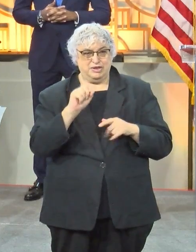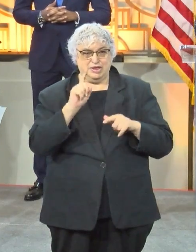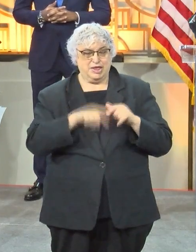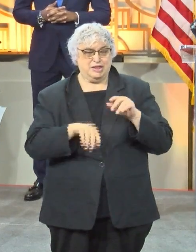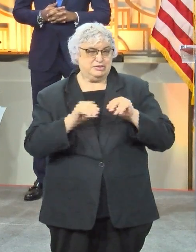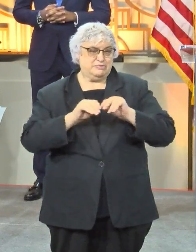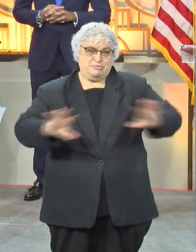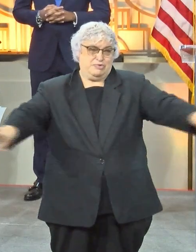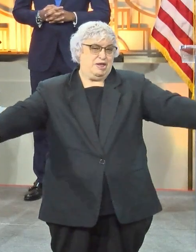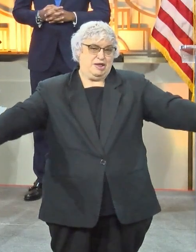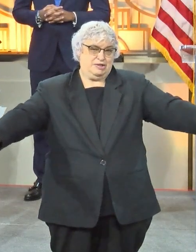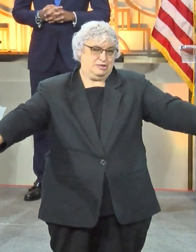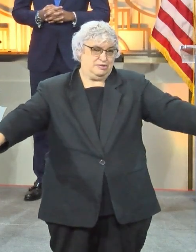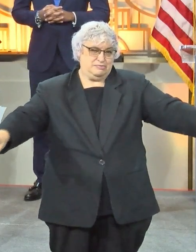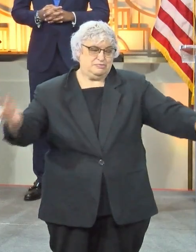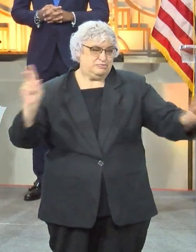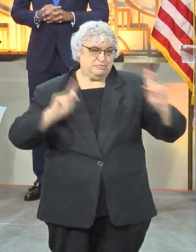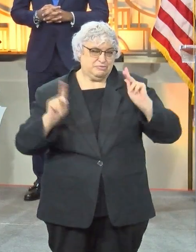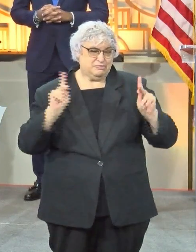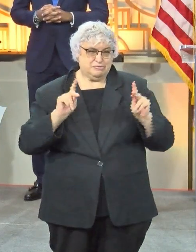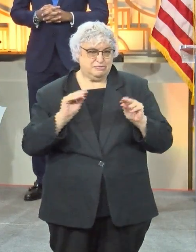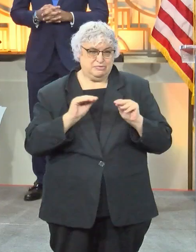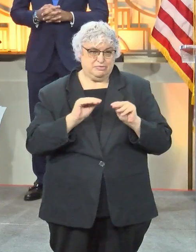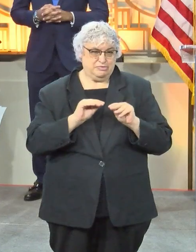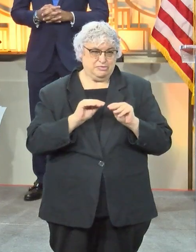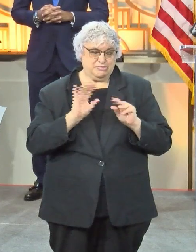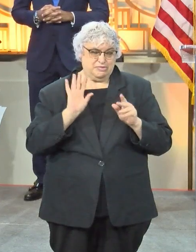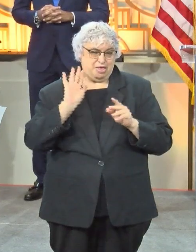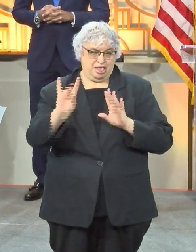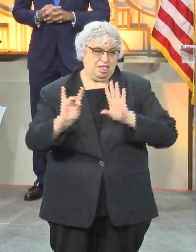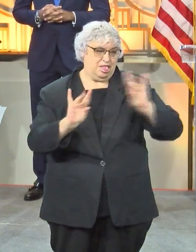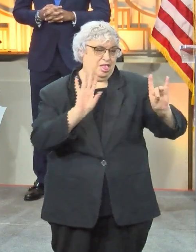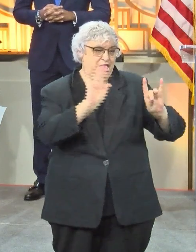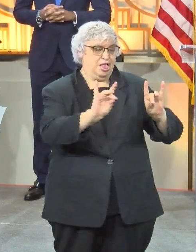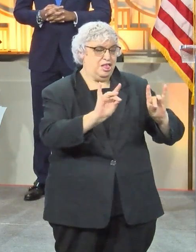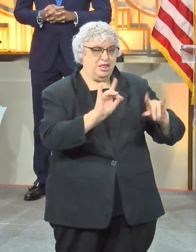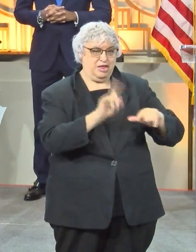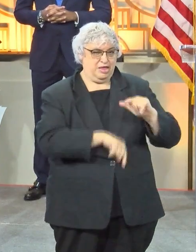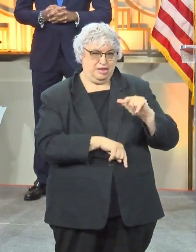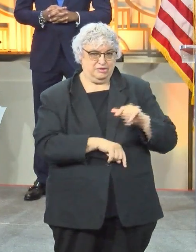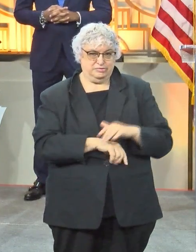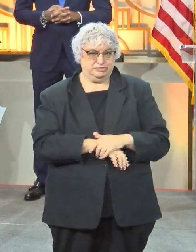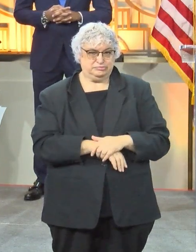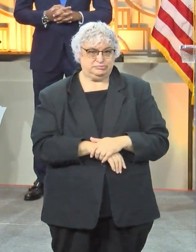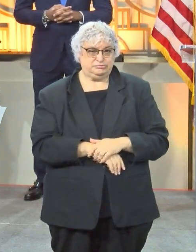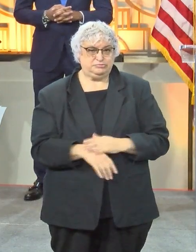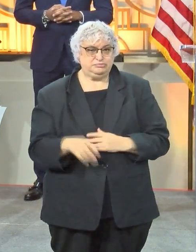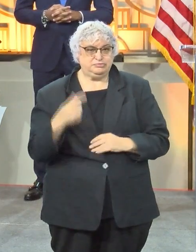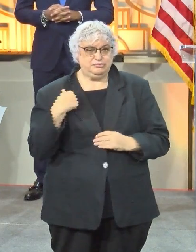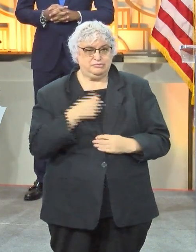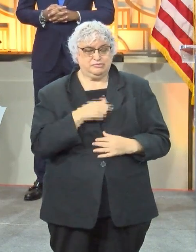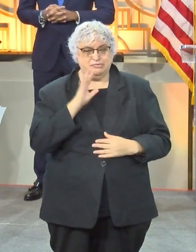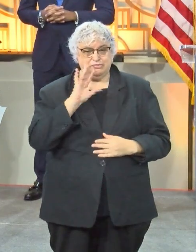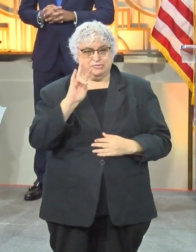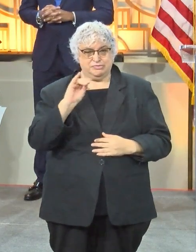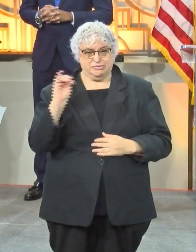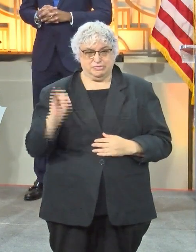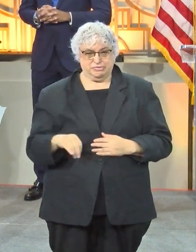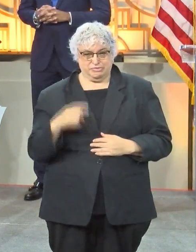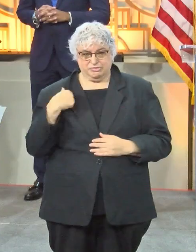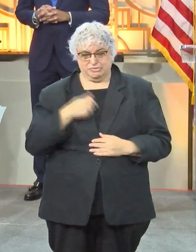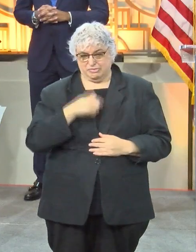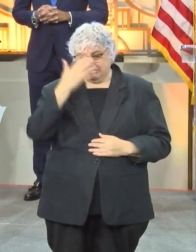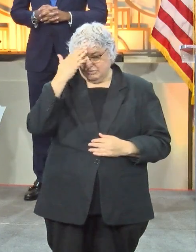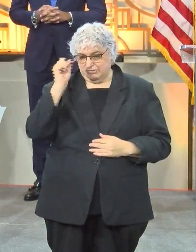able to spread. There won't be enough people to get infected to spread it to another folk or another person. So we think it's got to be about 70%. So we know